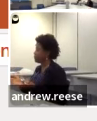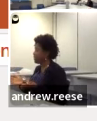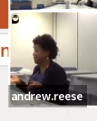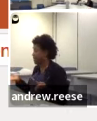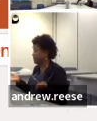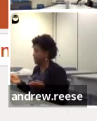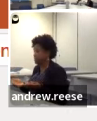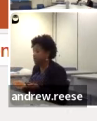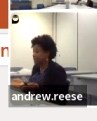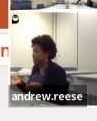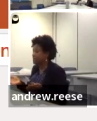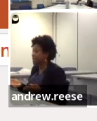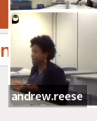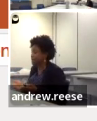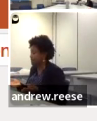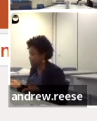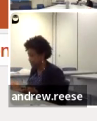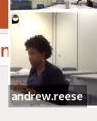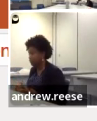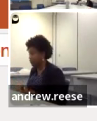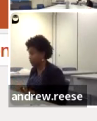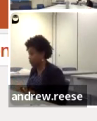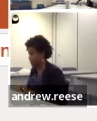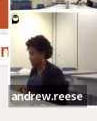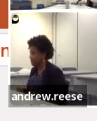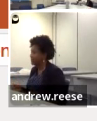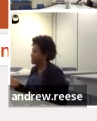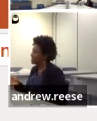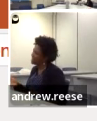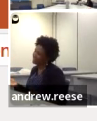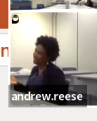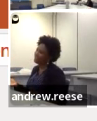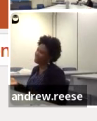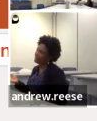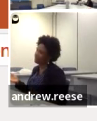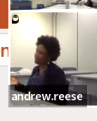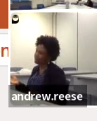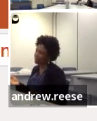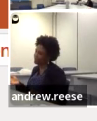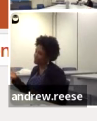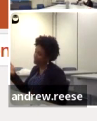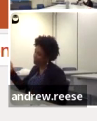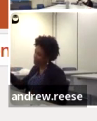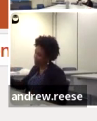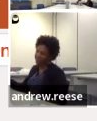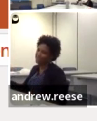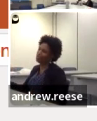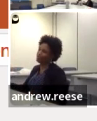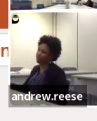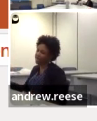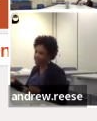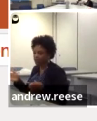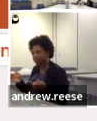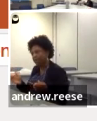person supported wakes up in the morning and not able to go to work. It is the duty of the responsible